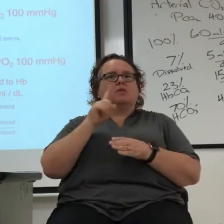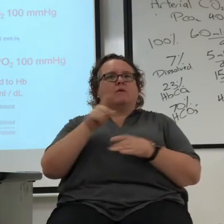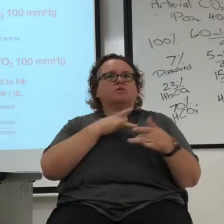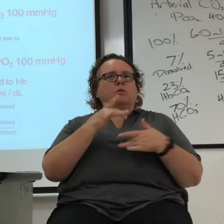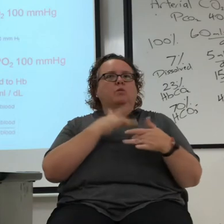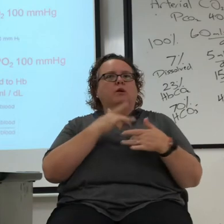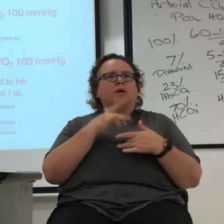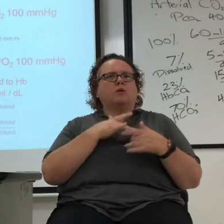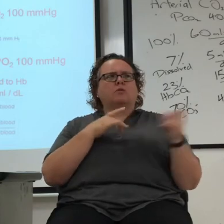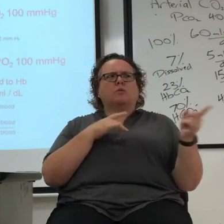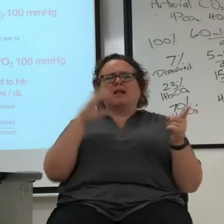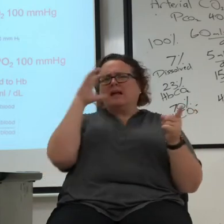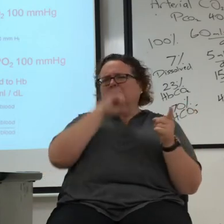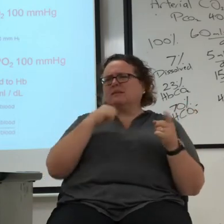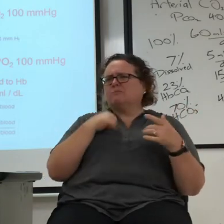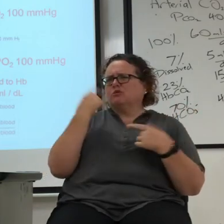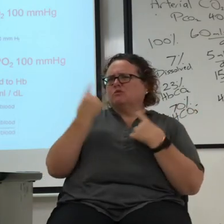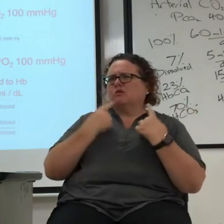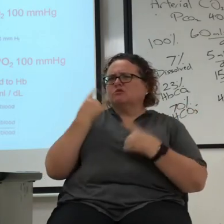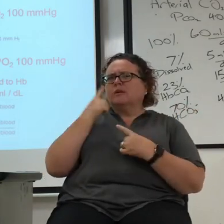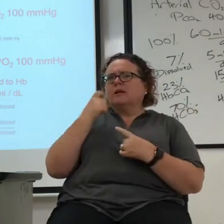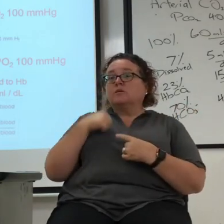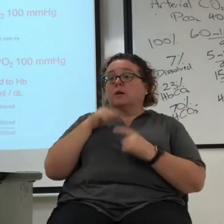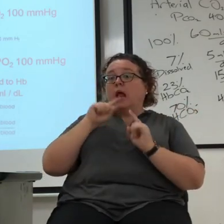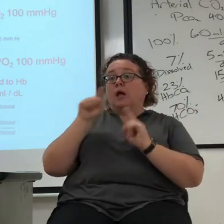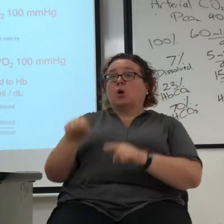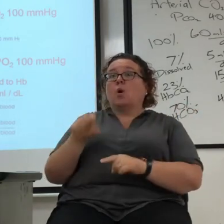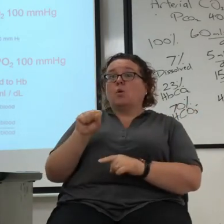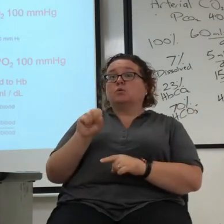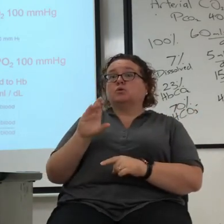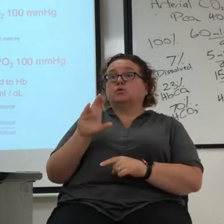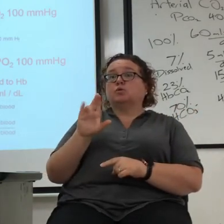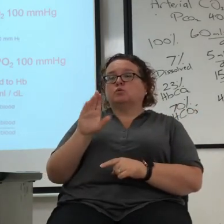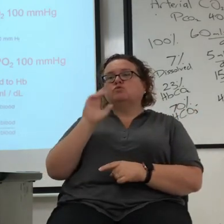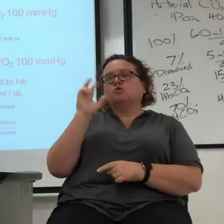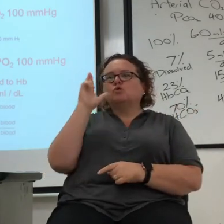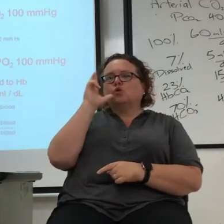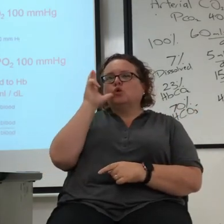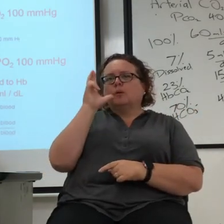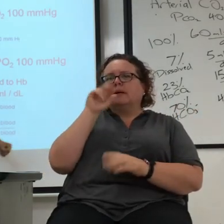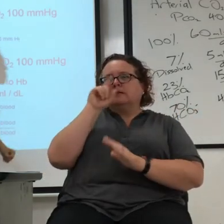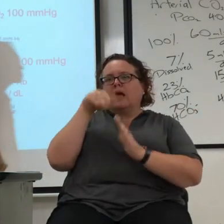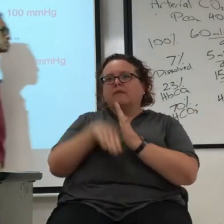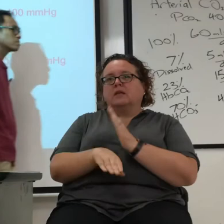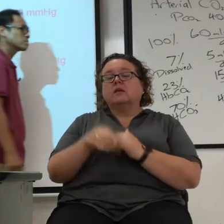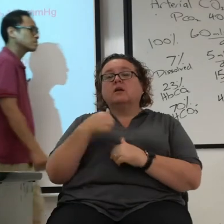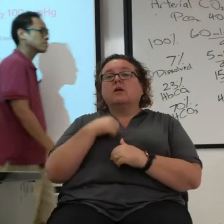Just wondering, when I go scuba diving, and I go, like, I don't know, 50, maybe like 50 degrees underwater,